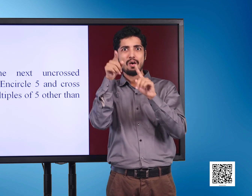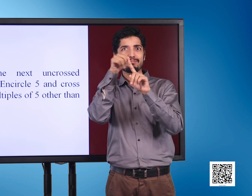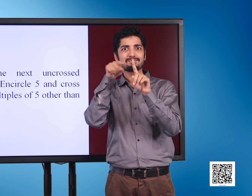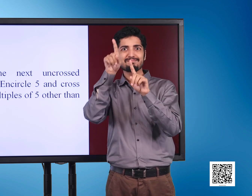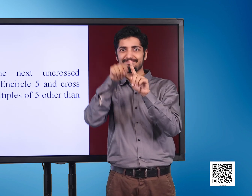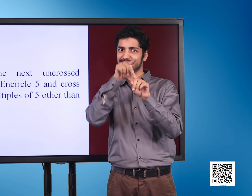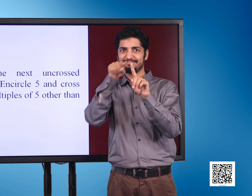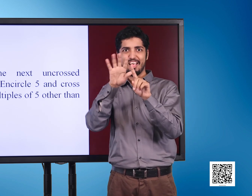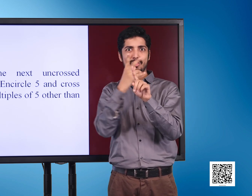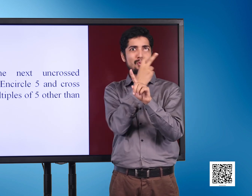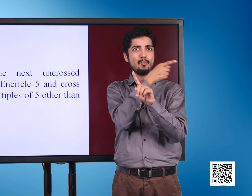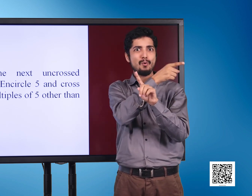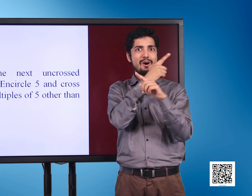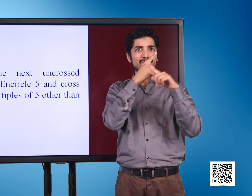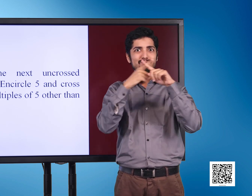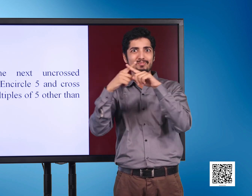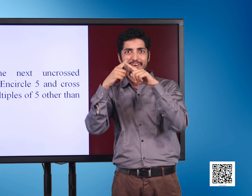of 5 other than 5 itself.